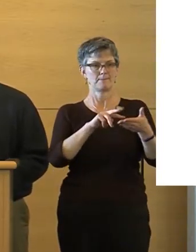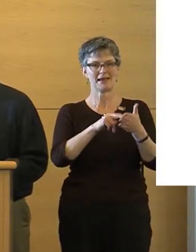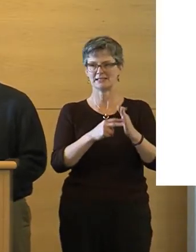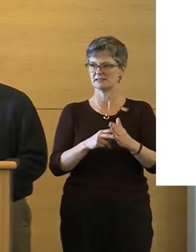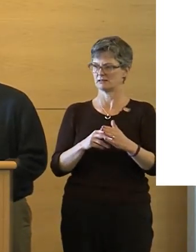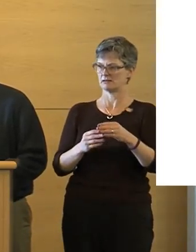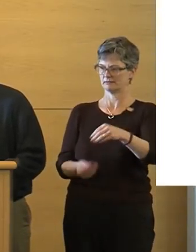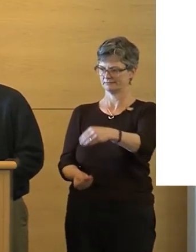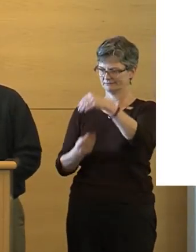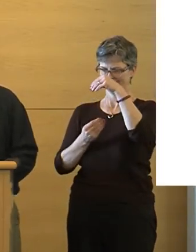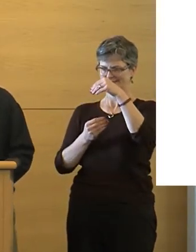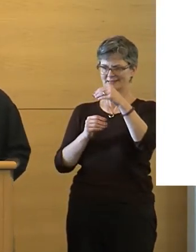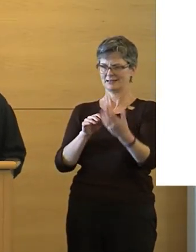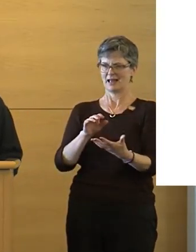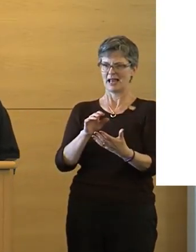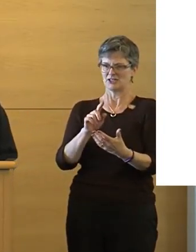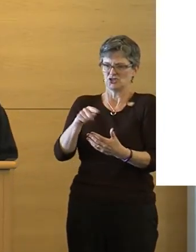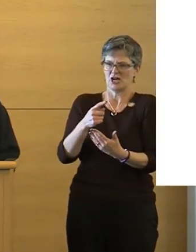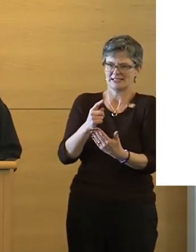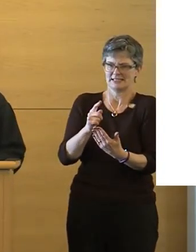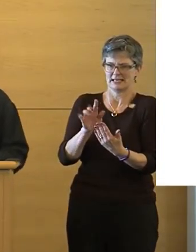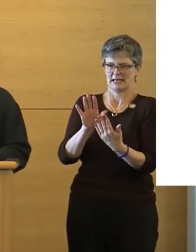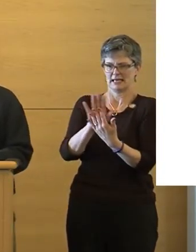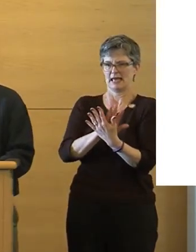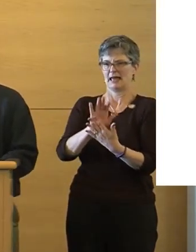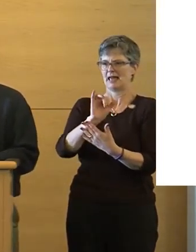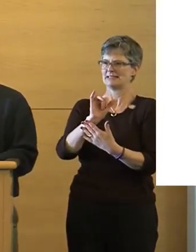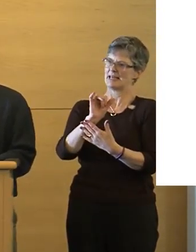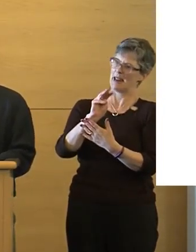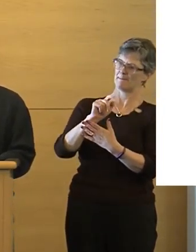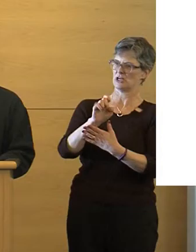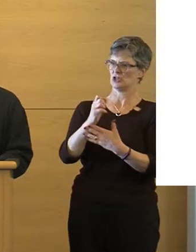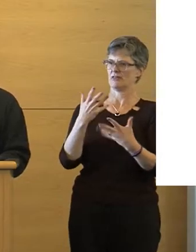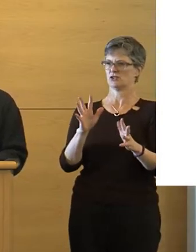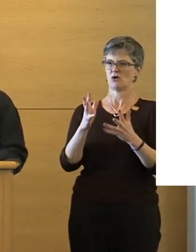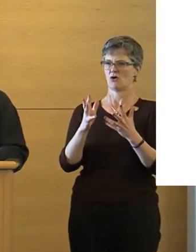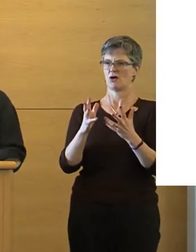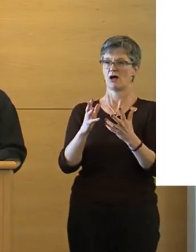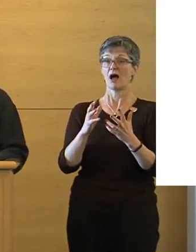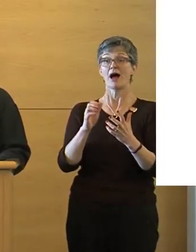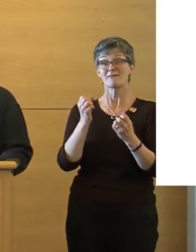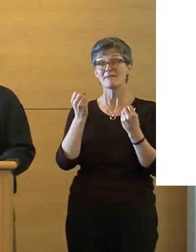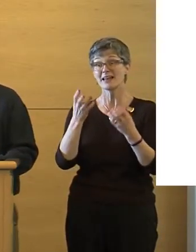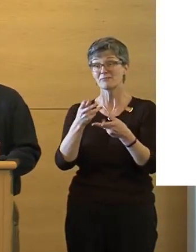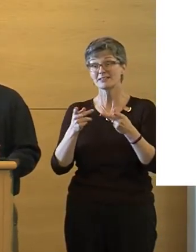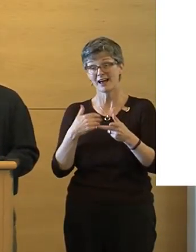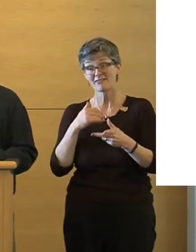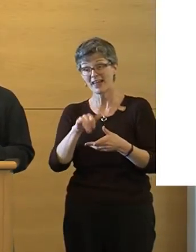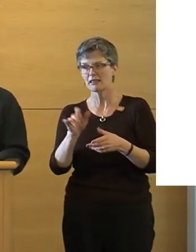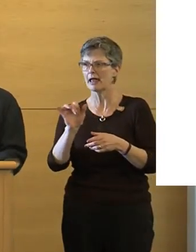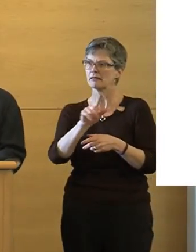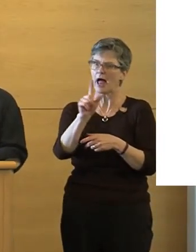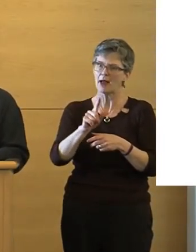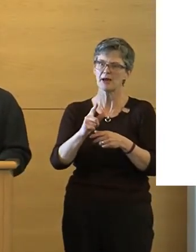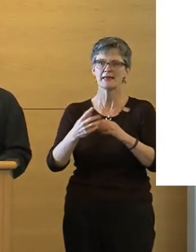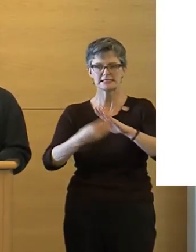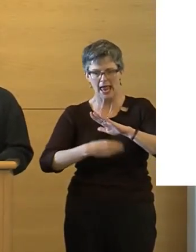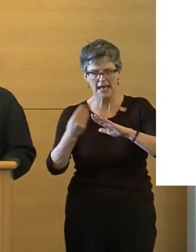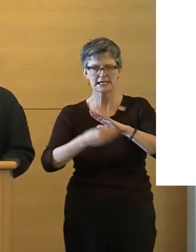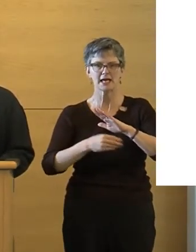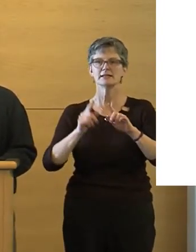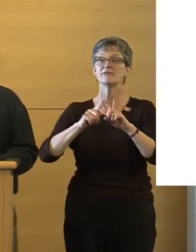just a picture of text. So until you actually go in and convert that text or convert that image into readable